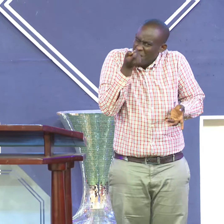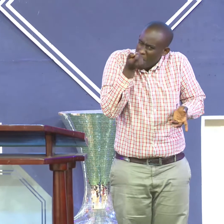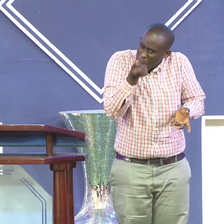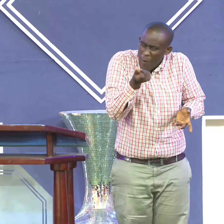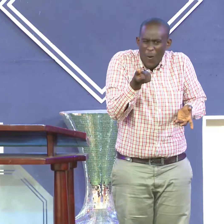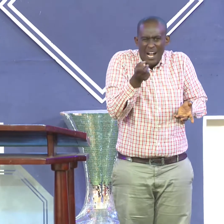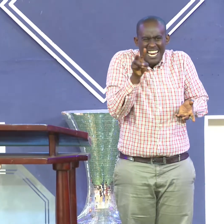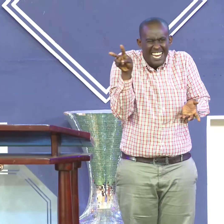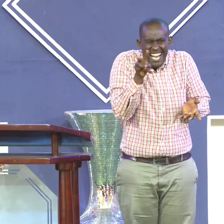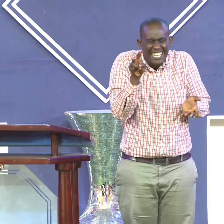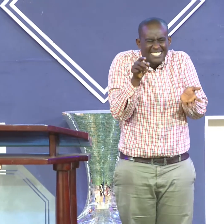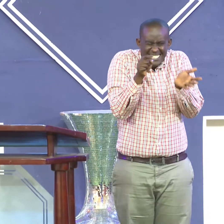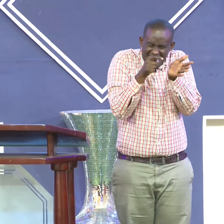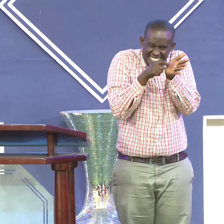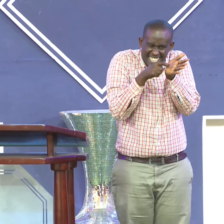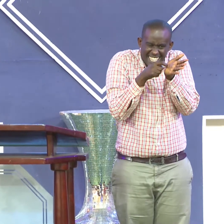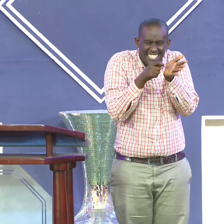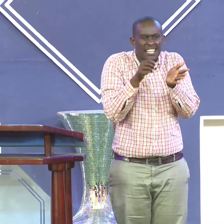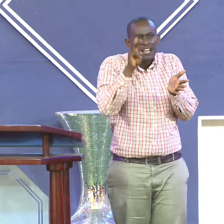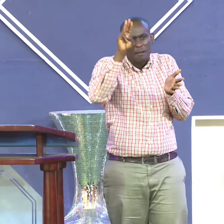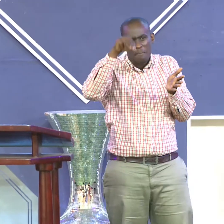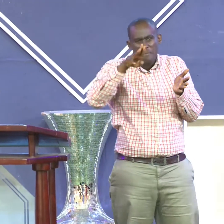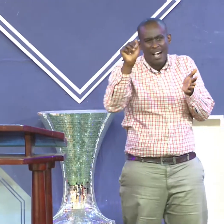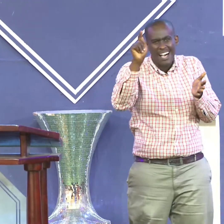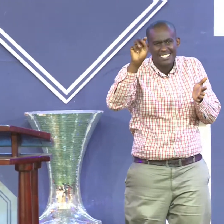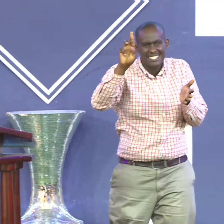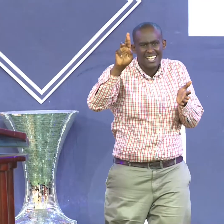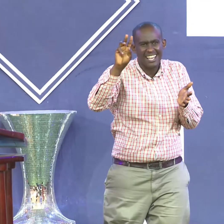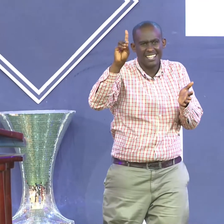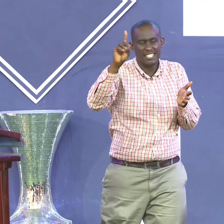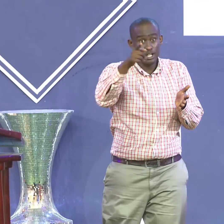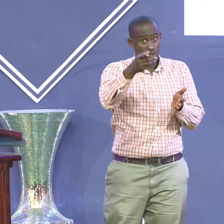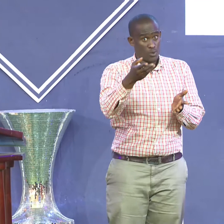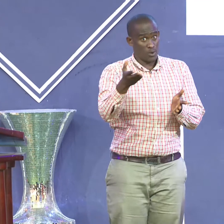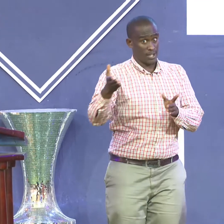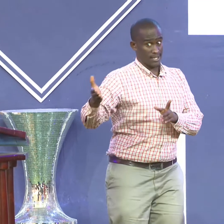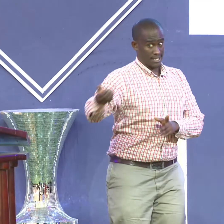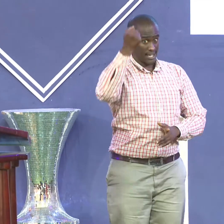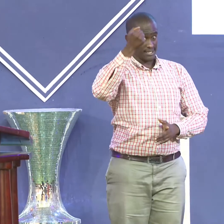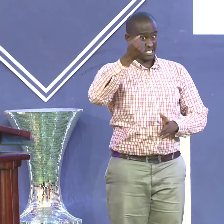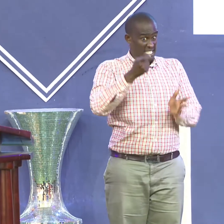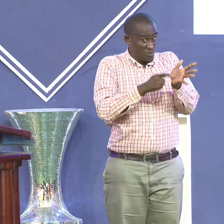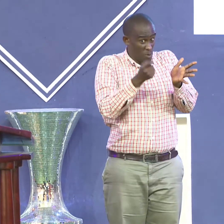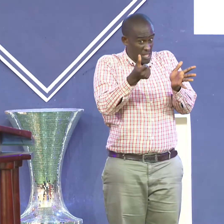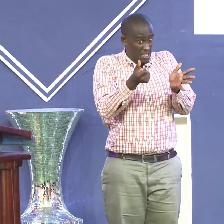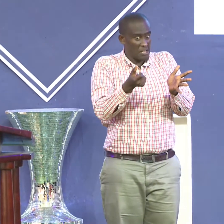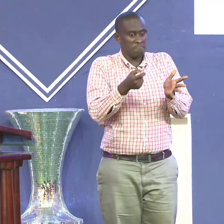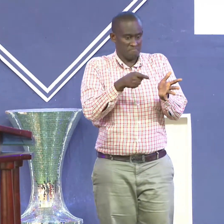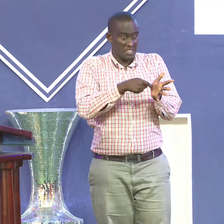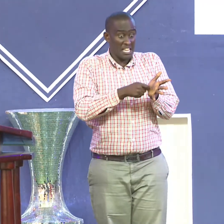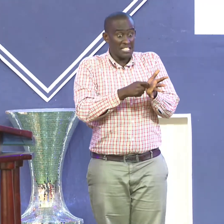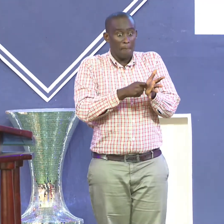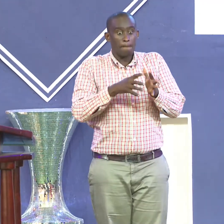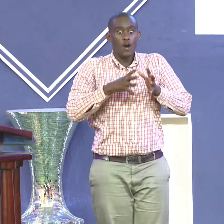me in a size of a mustard seed. Put it in you. It